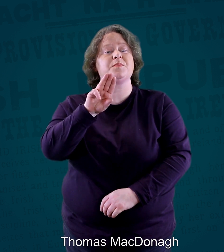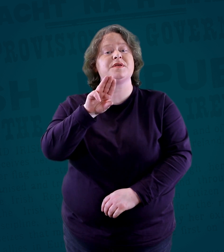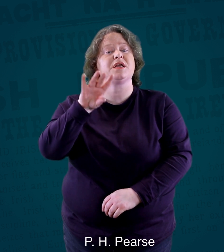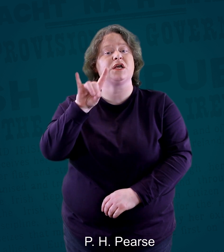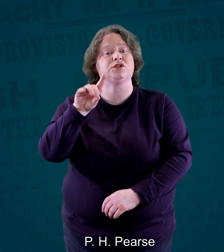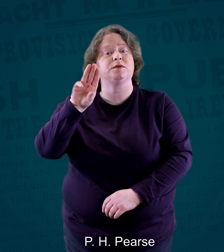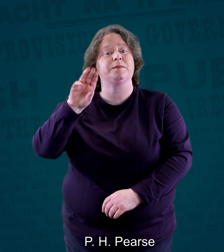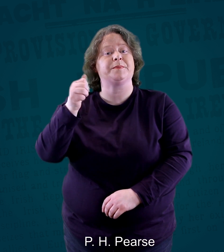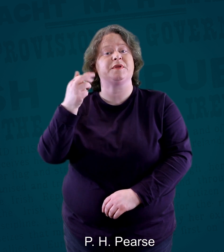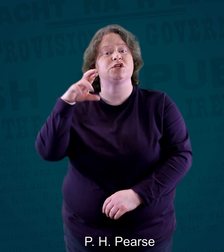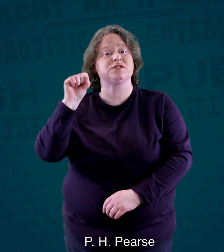P. H. Pearce,